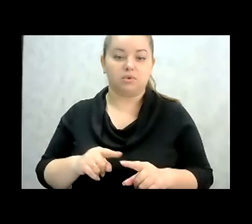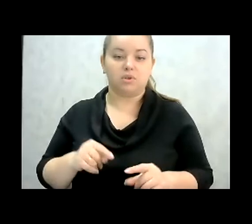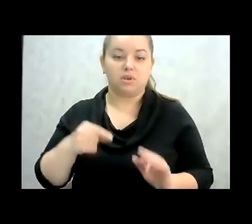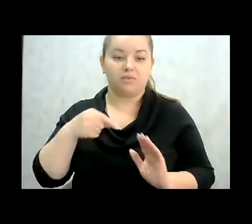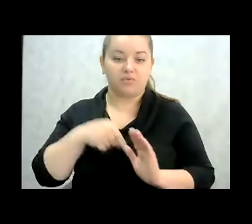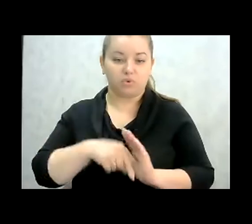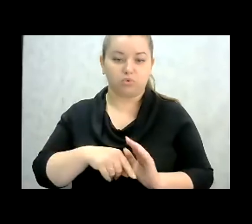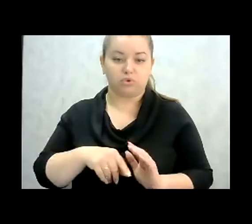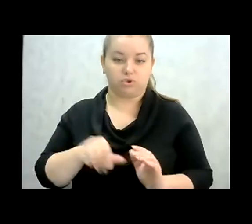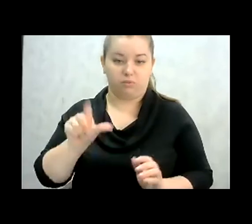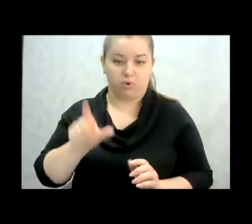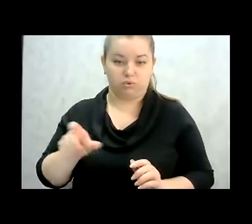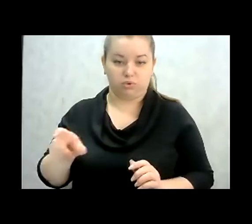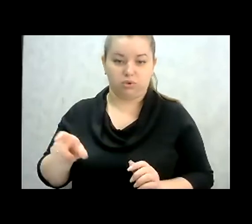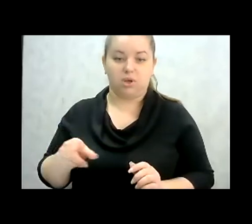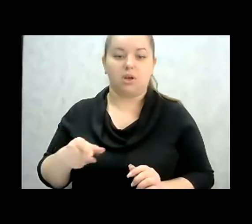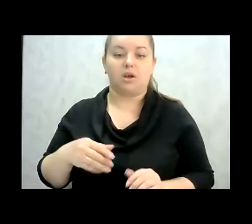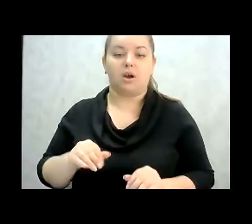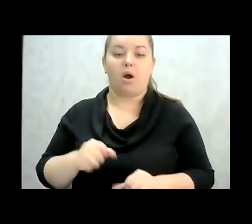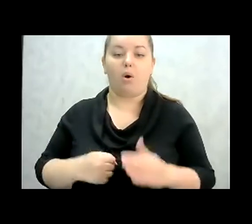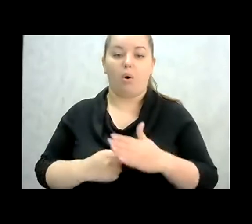informational interferences as well. Opora